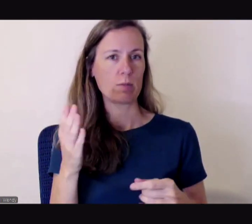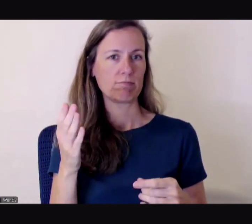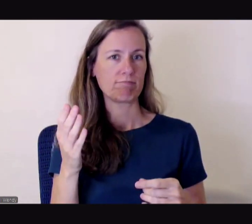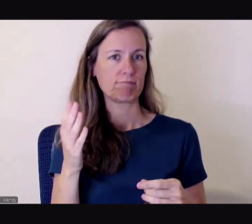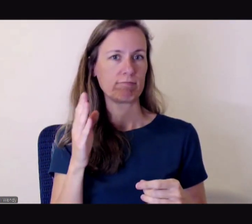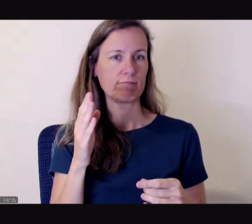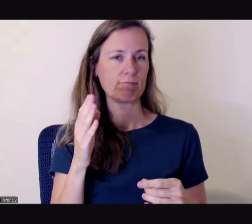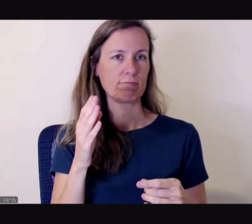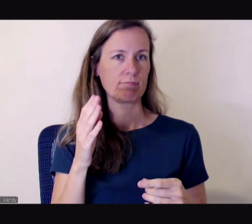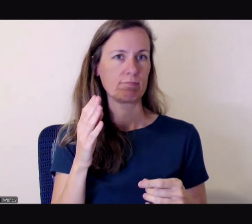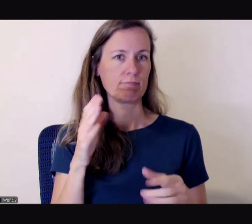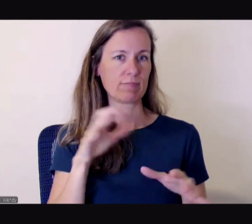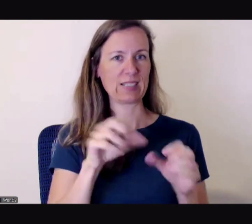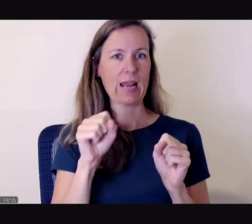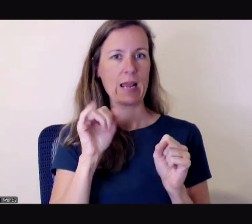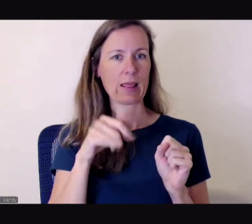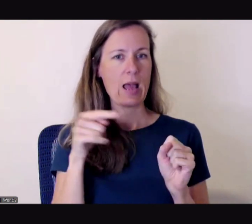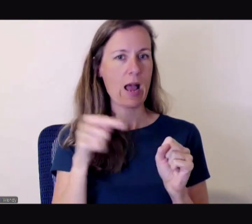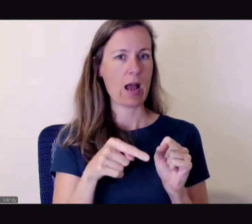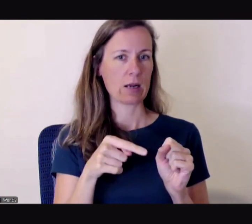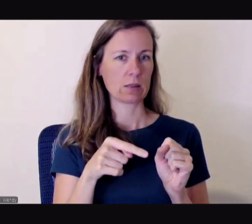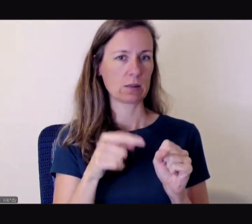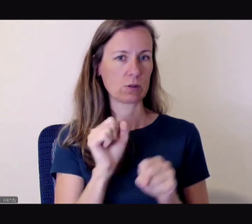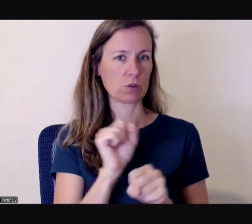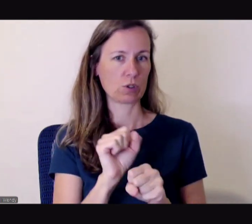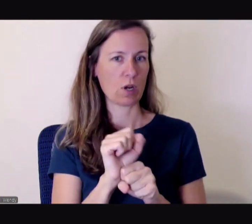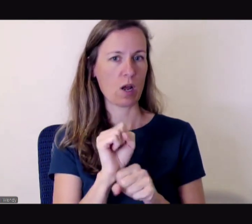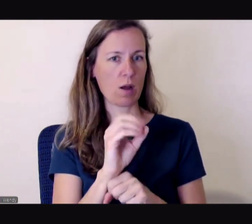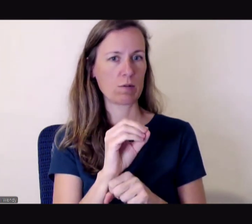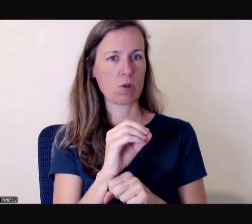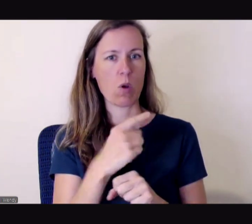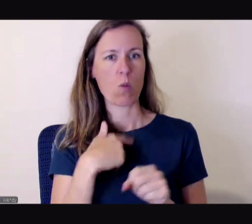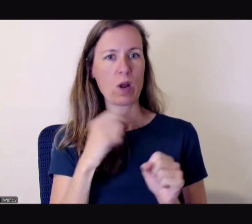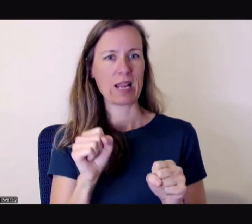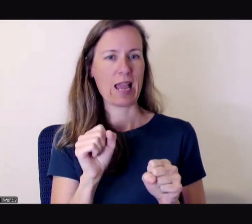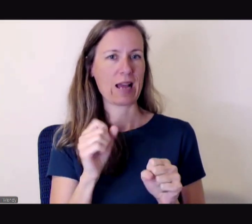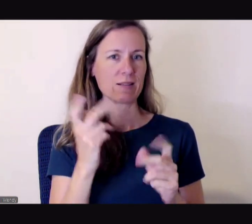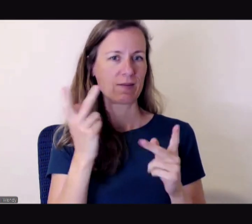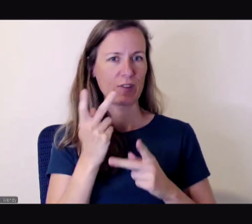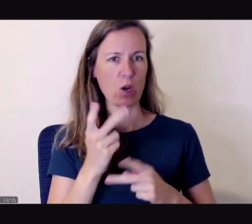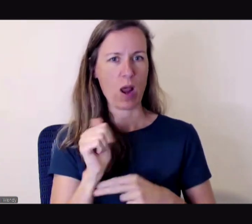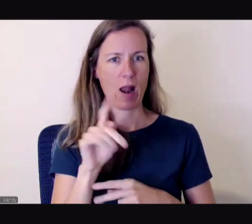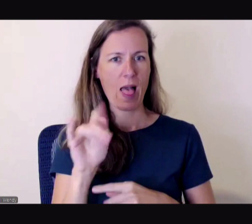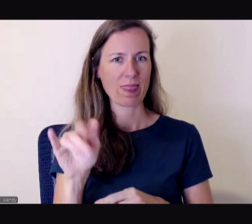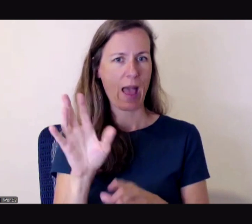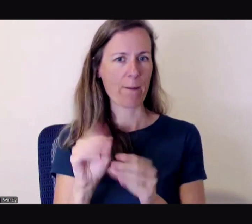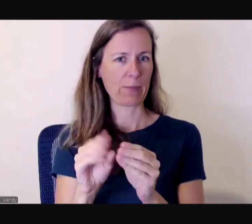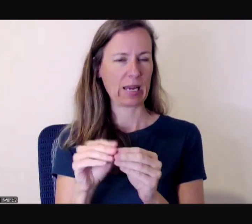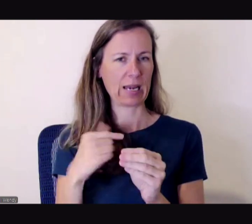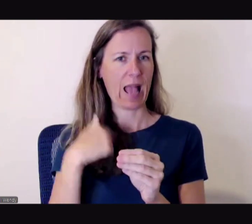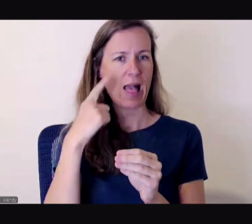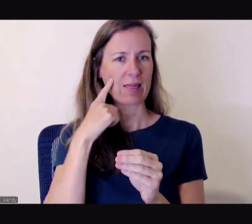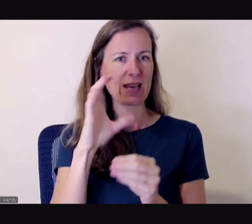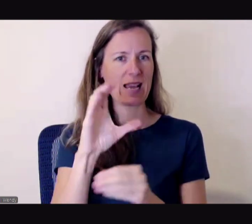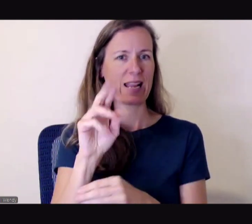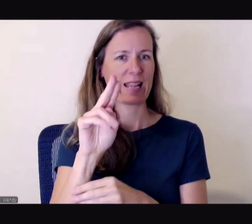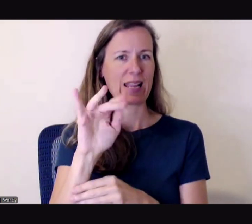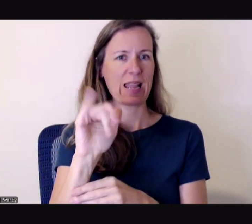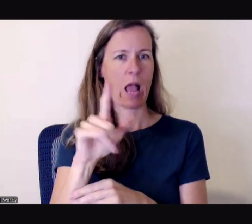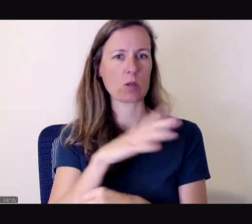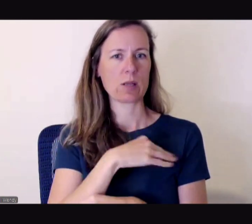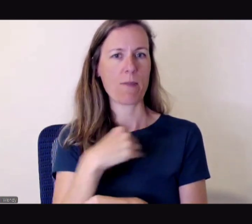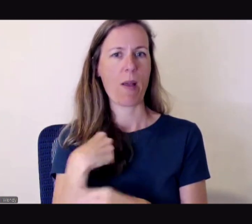meeting and of course, I think council members get right of first refusal for what they already have, if they like